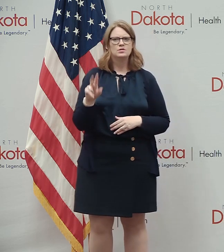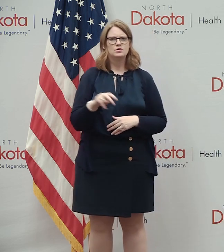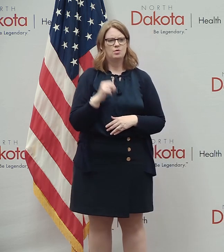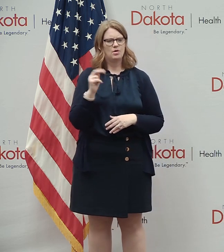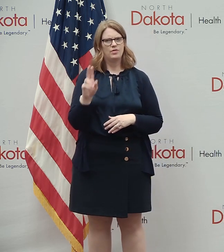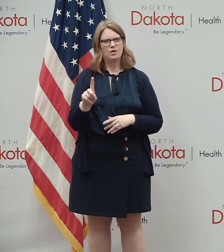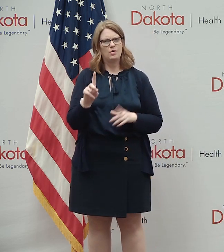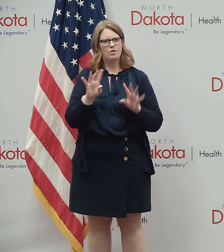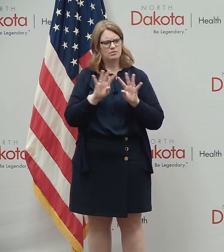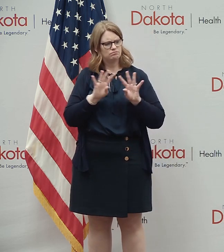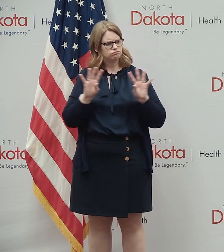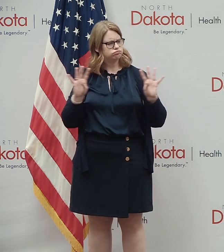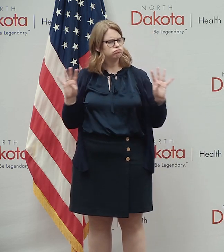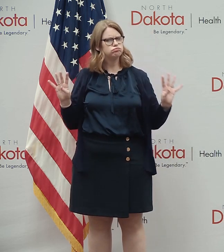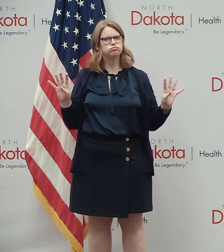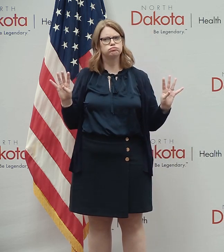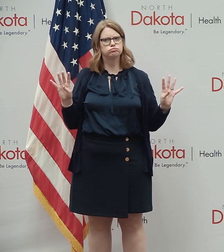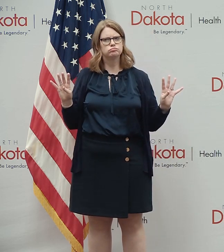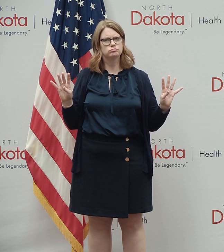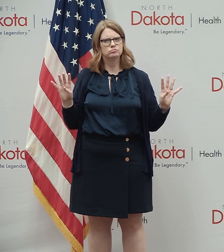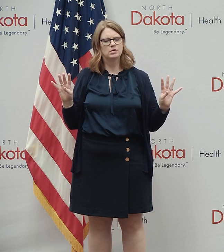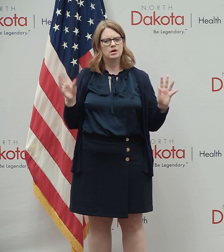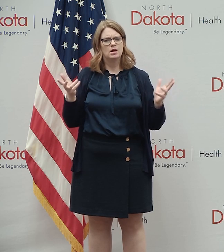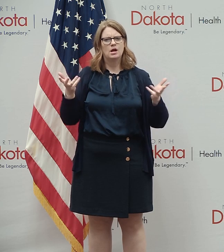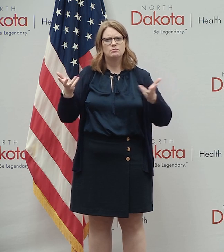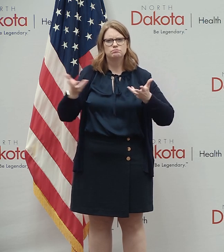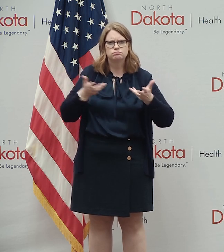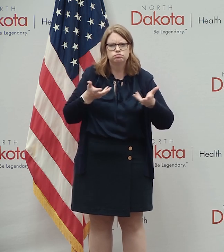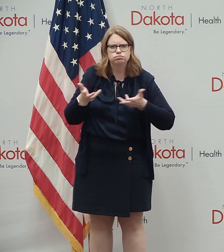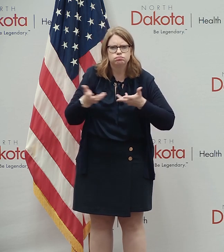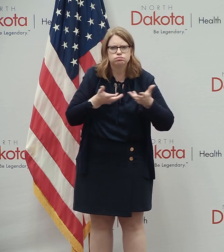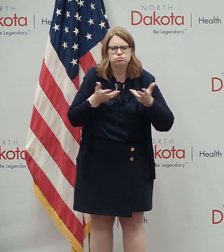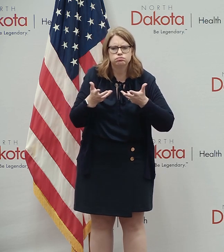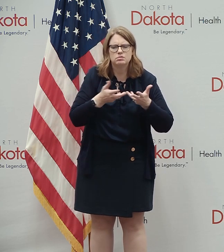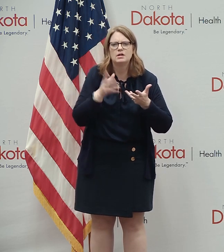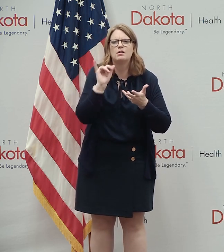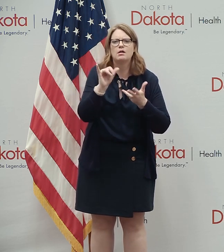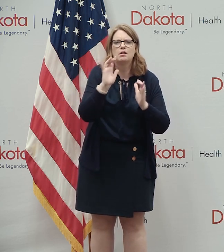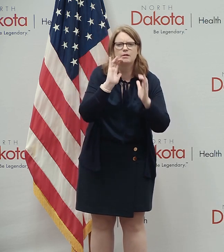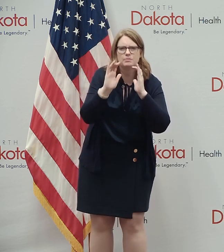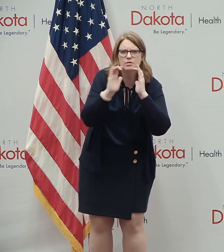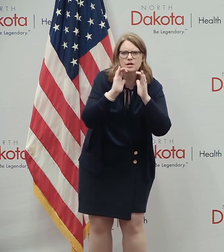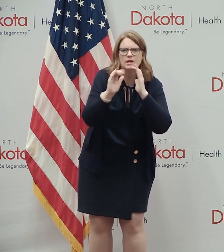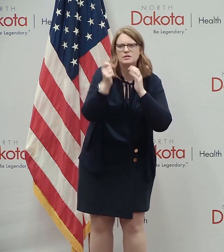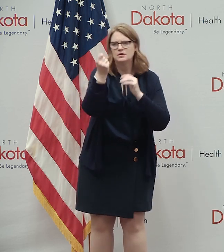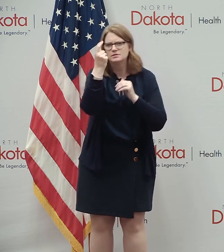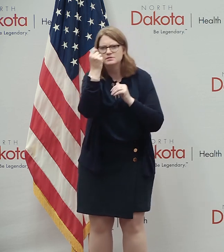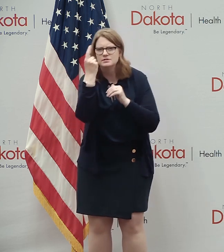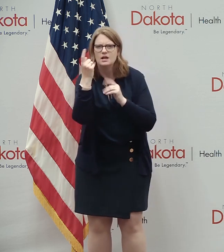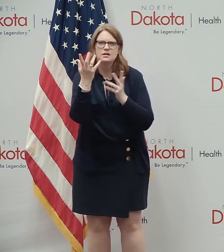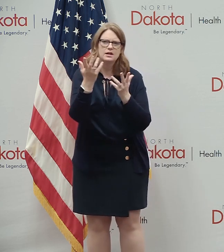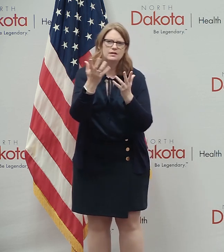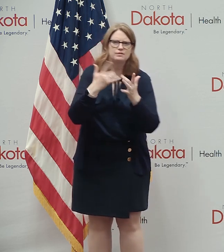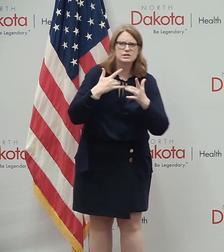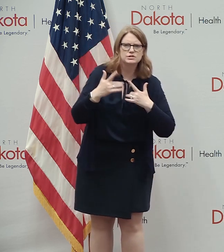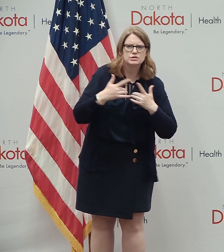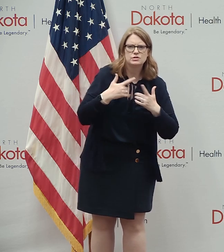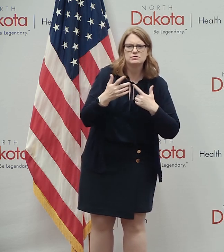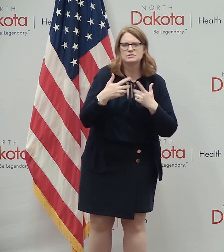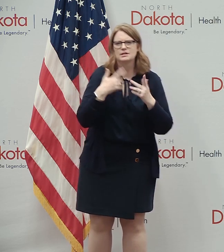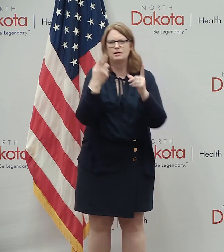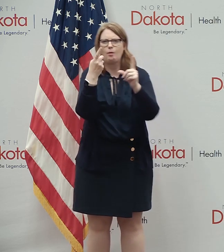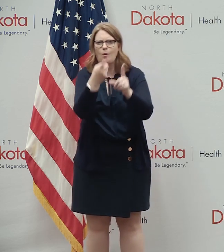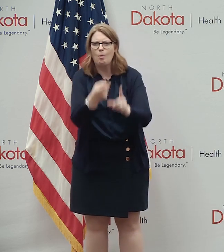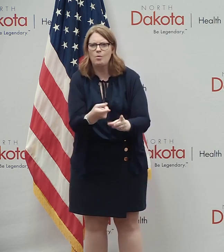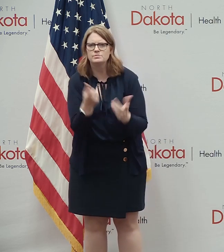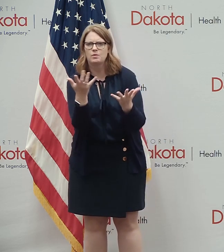shoulder as neighbors in gaining understanding from each other about their concerns and their aspirations. We